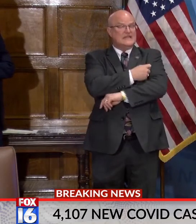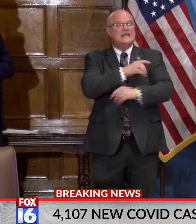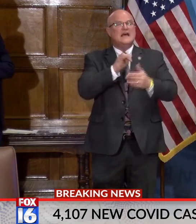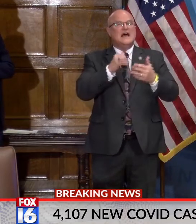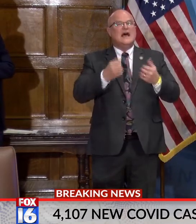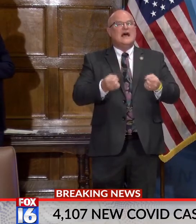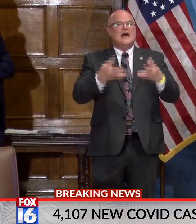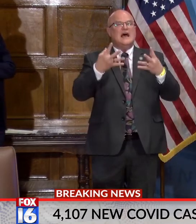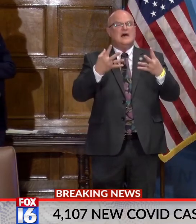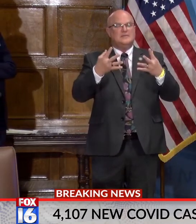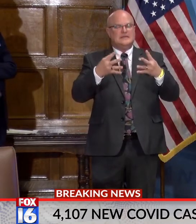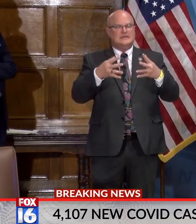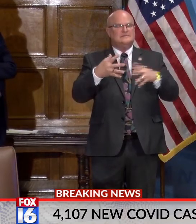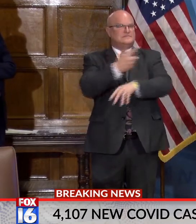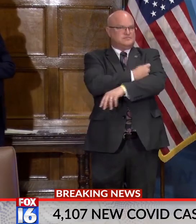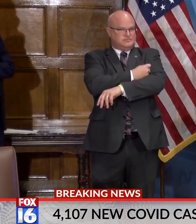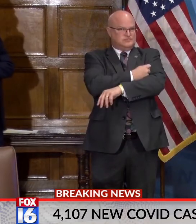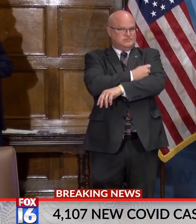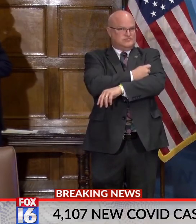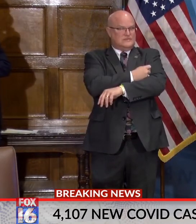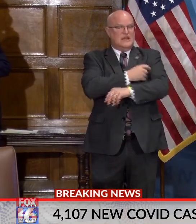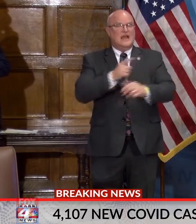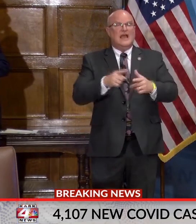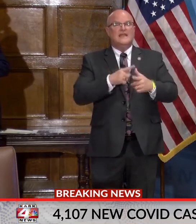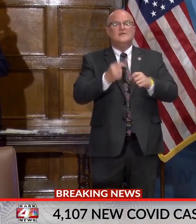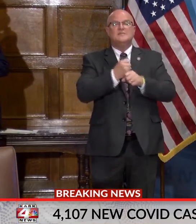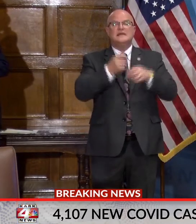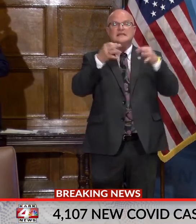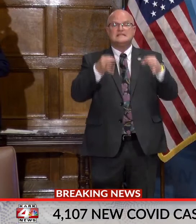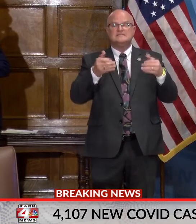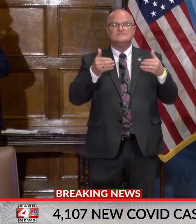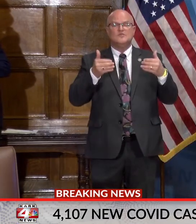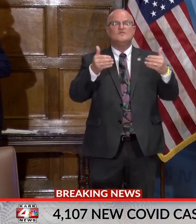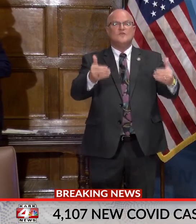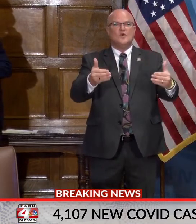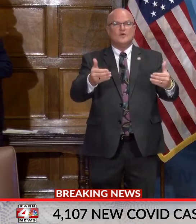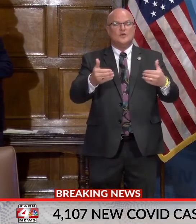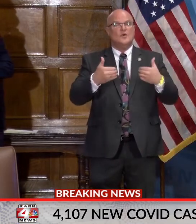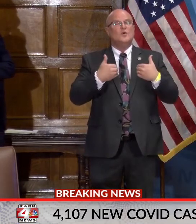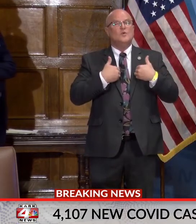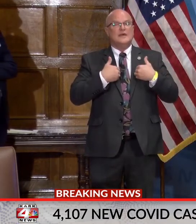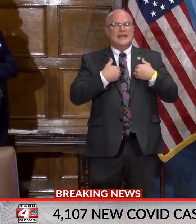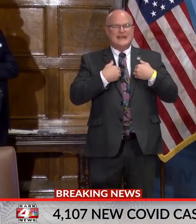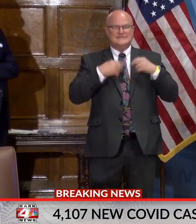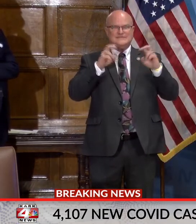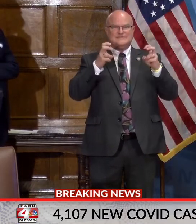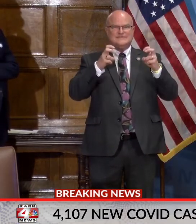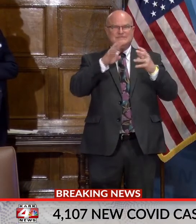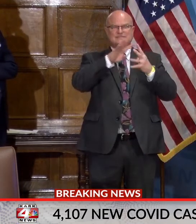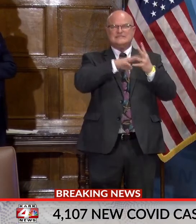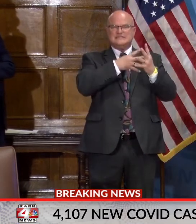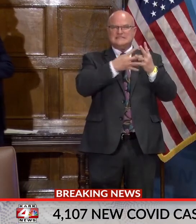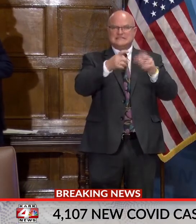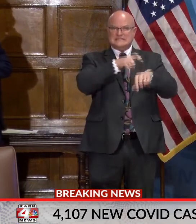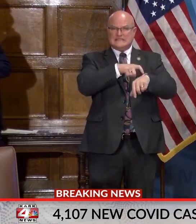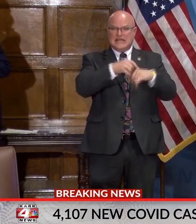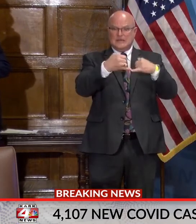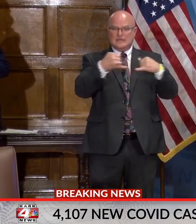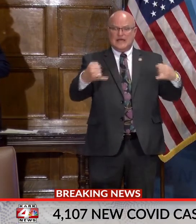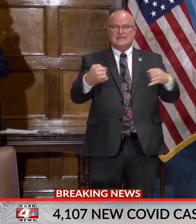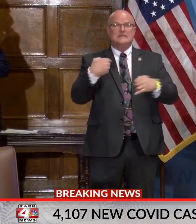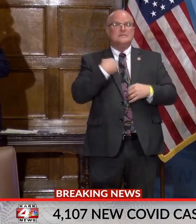of uptake of the vaccine, and we will make a decision to move forward. We have tentative timelines, but as you heard from the governor, we